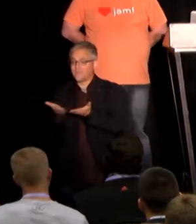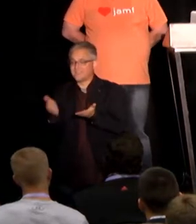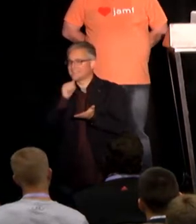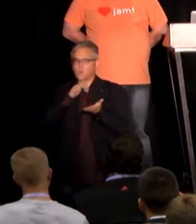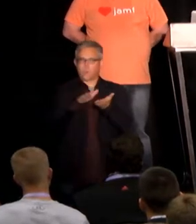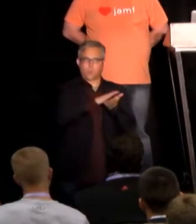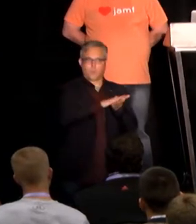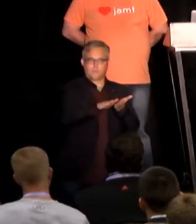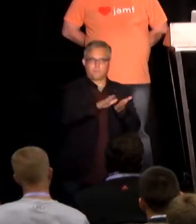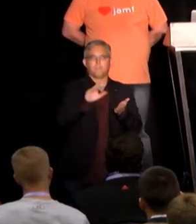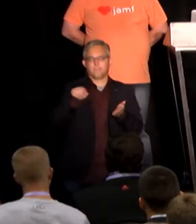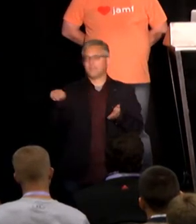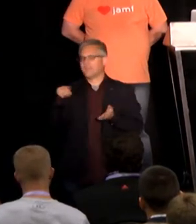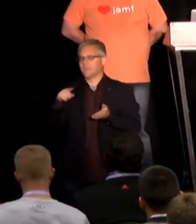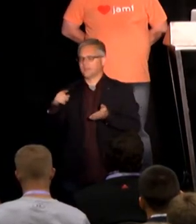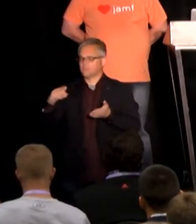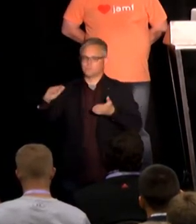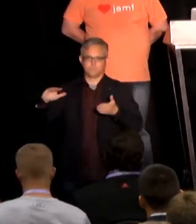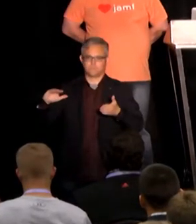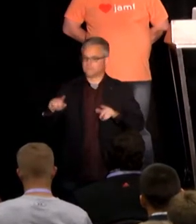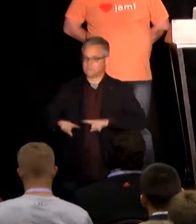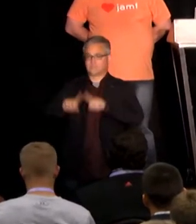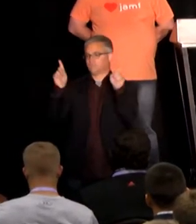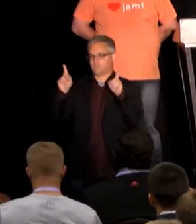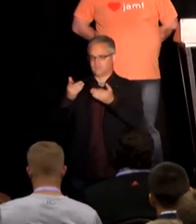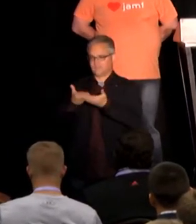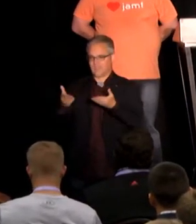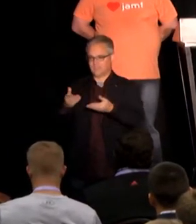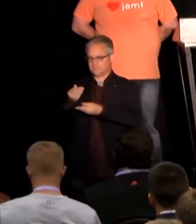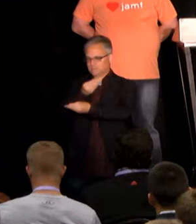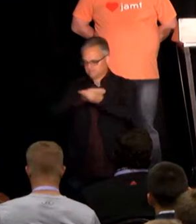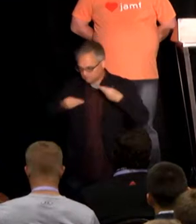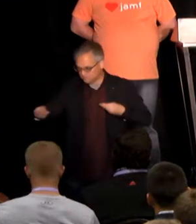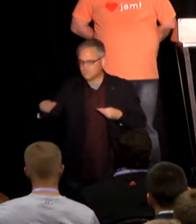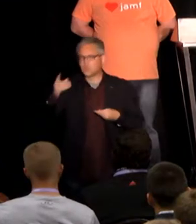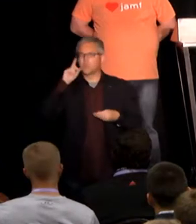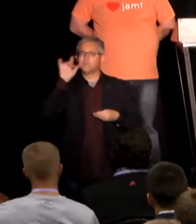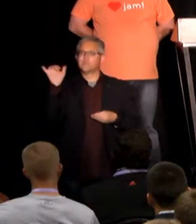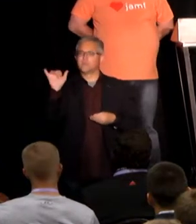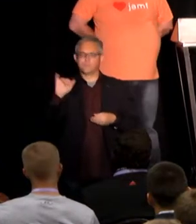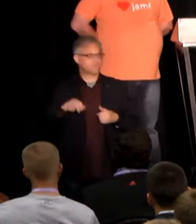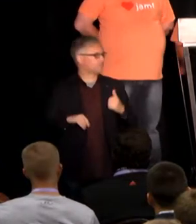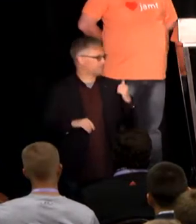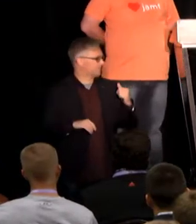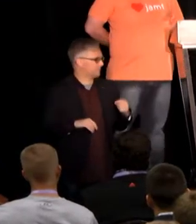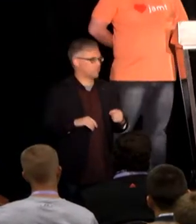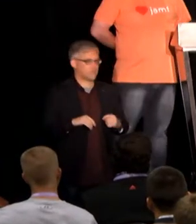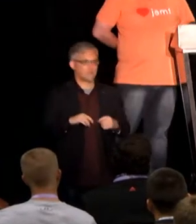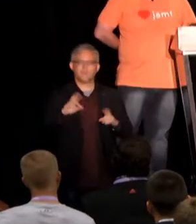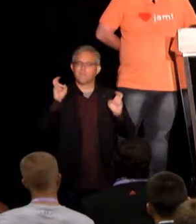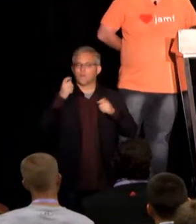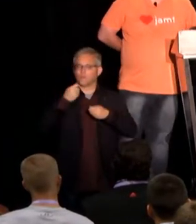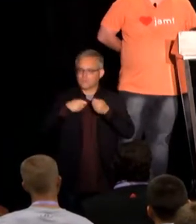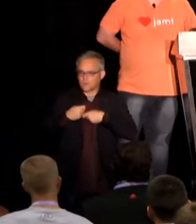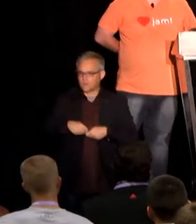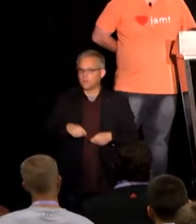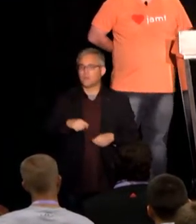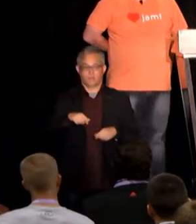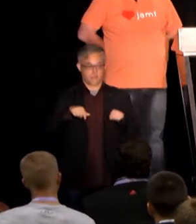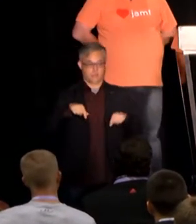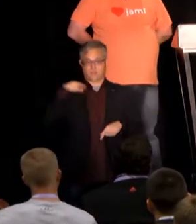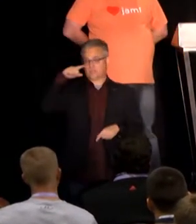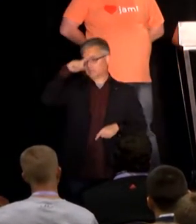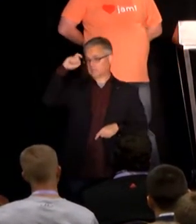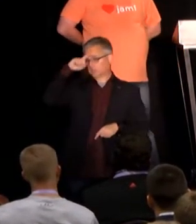but they get a totally different device, so it's kind of the same thing. Yeah, we're on a three-year refresh cycle. This summer was actually one of the